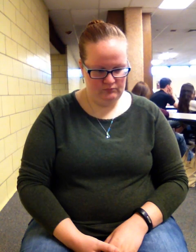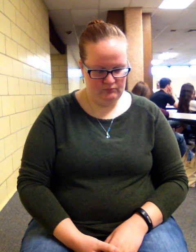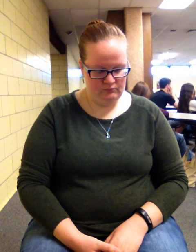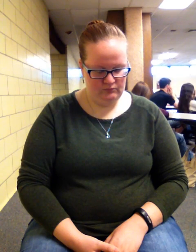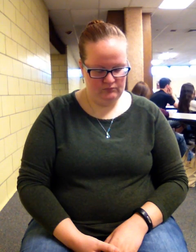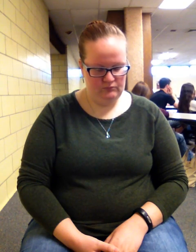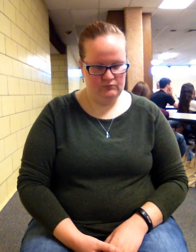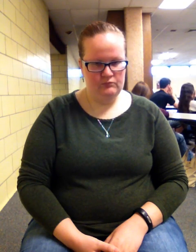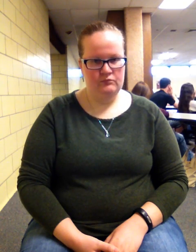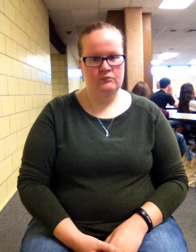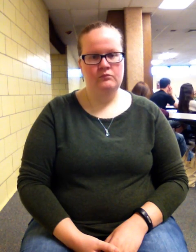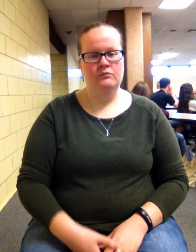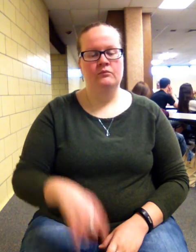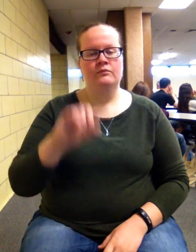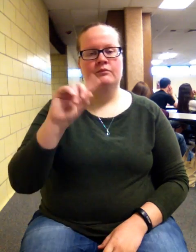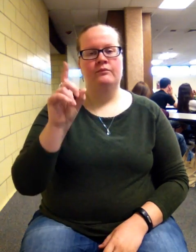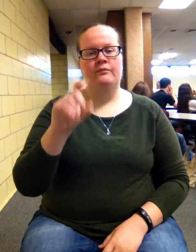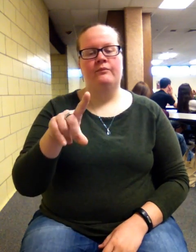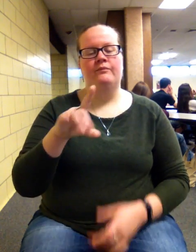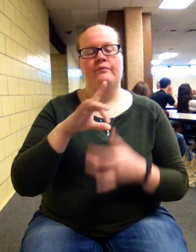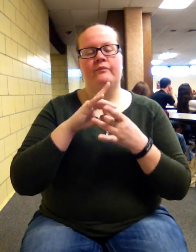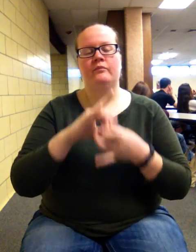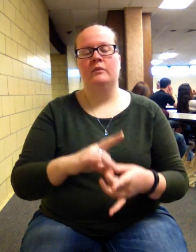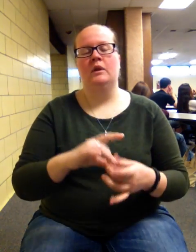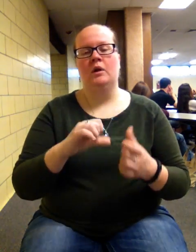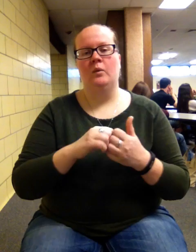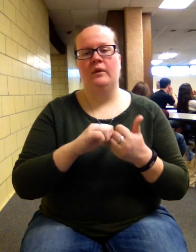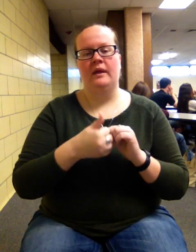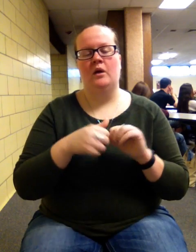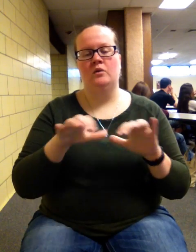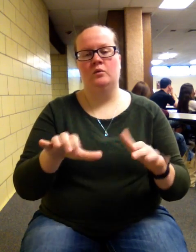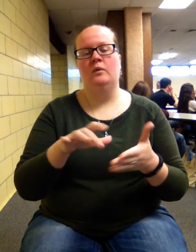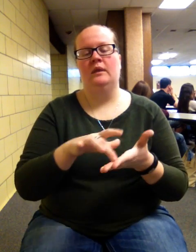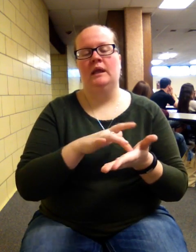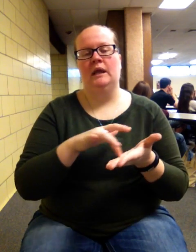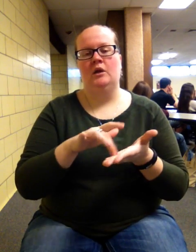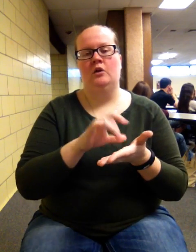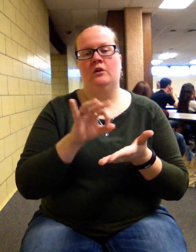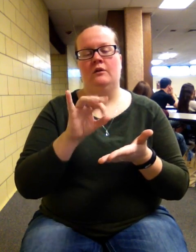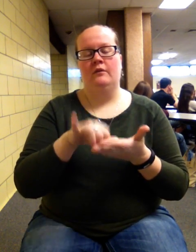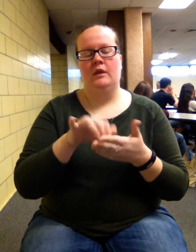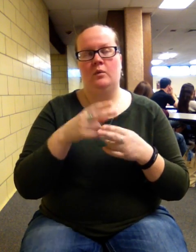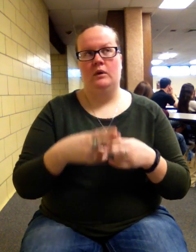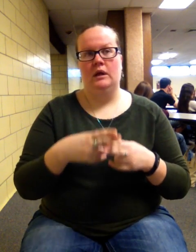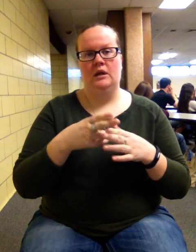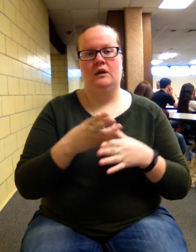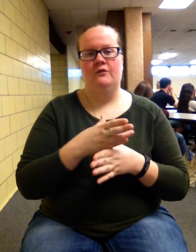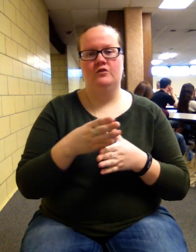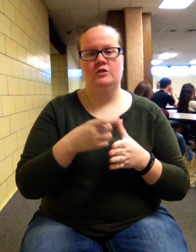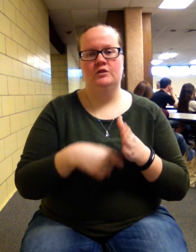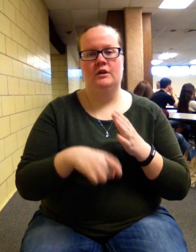Any questions on how to do the calculation of that weighted average cost of capital with your external